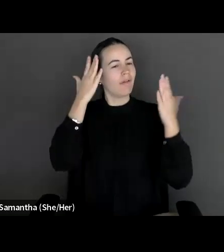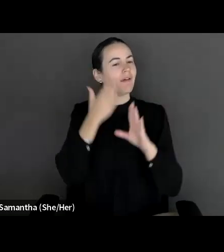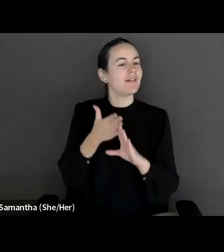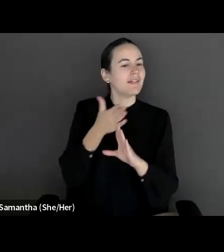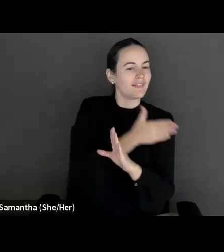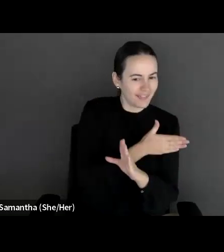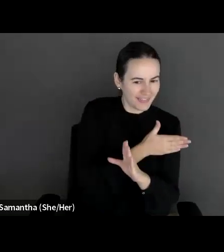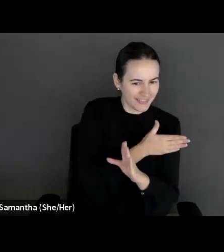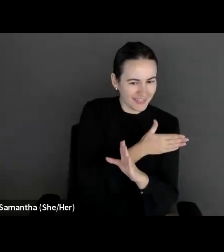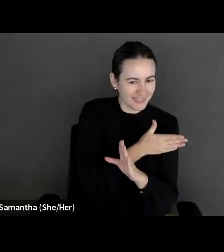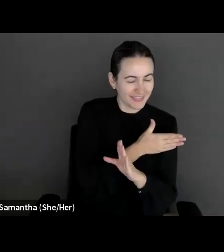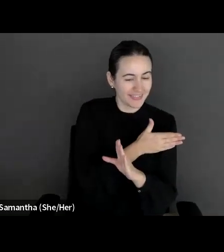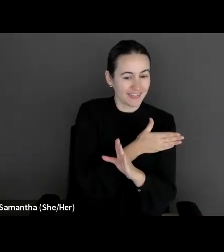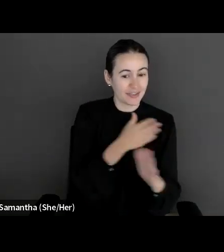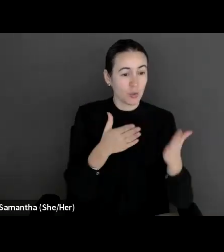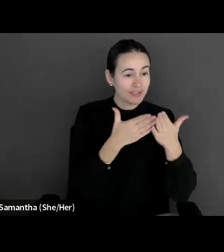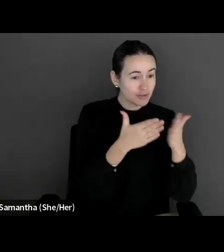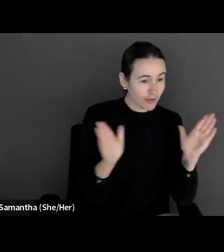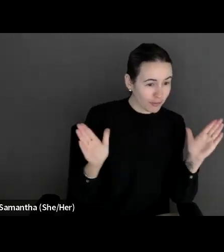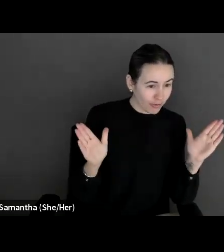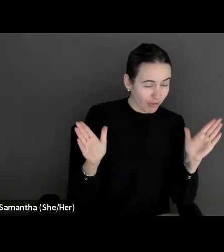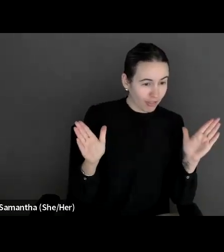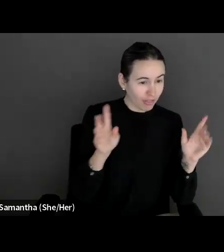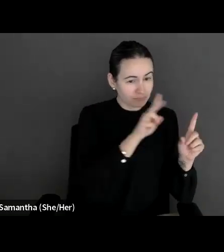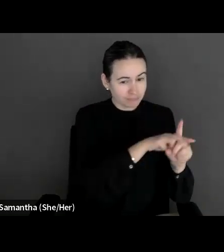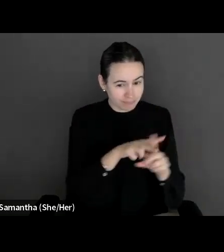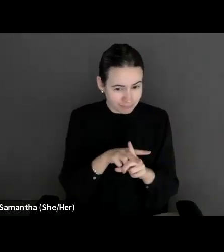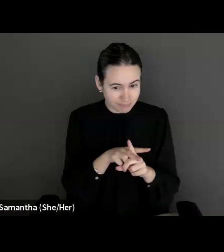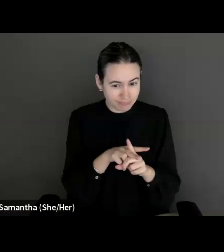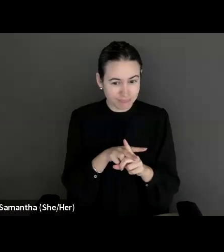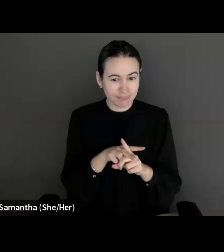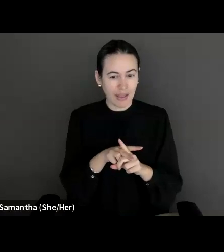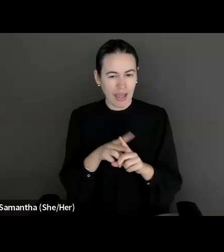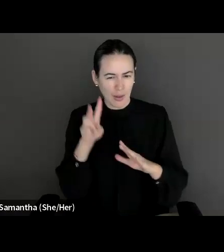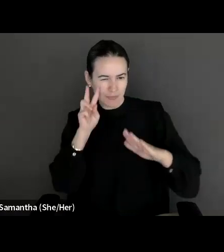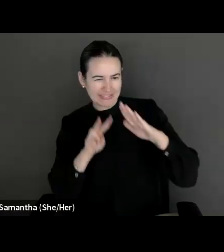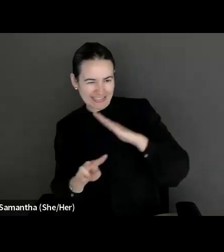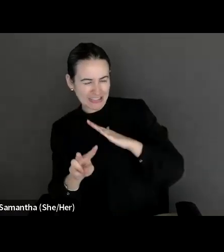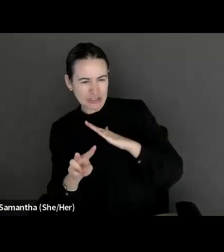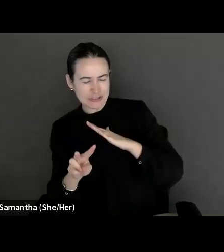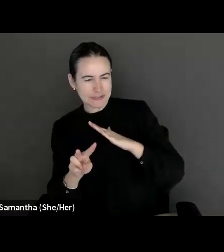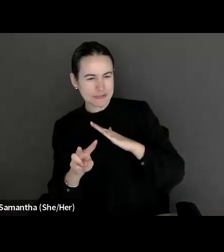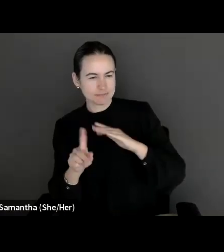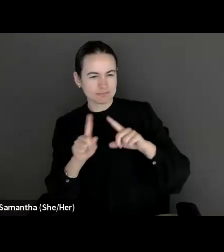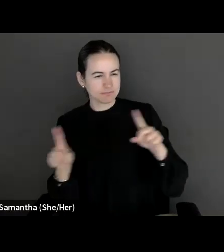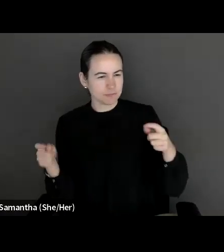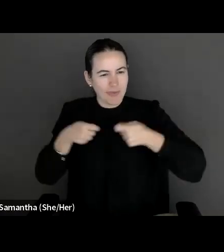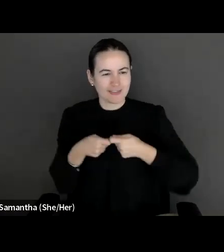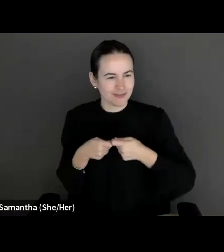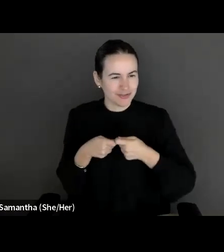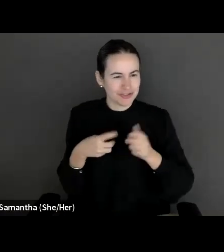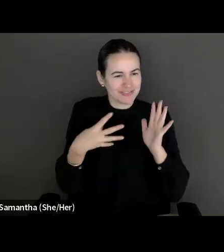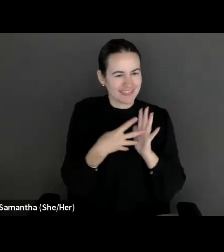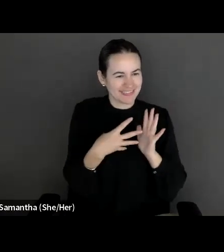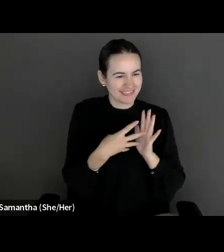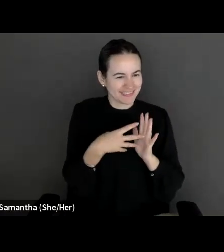the generalizability and precisions of post-test predictions are at odds with what the actual testing context